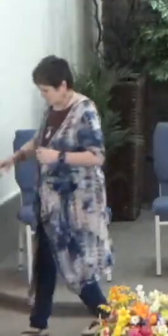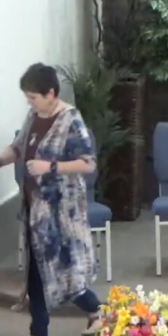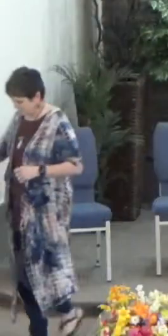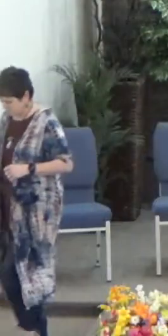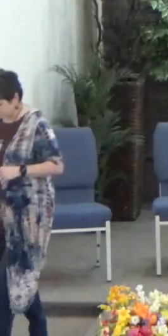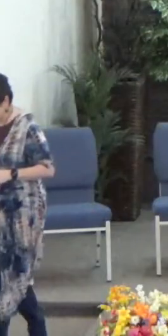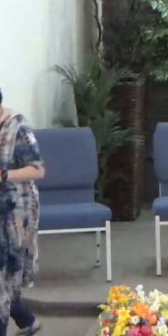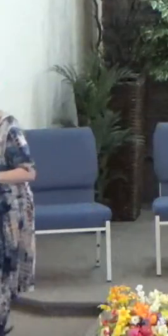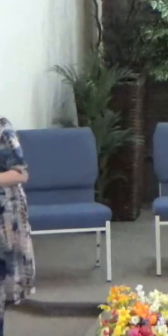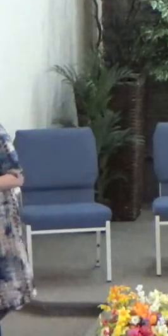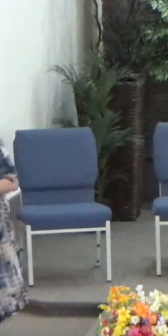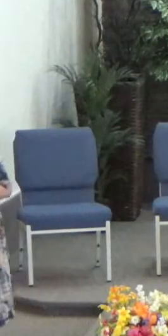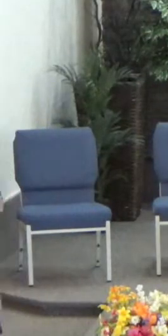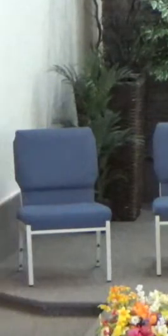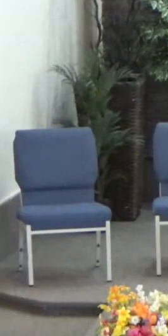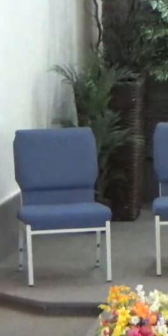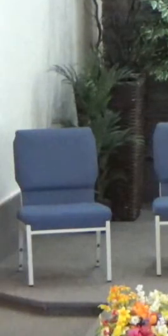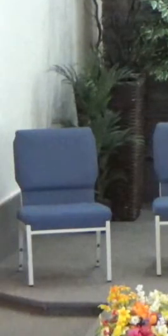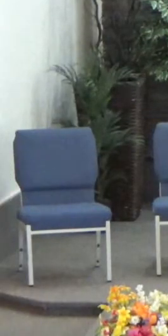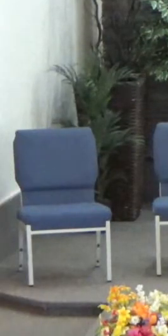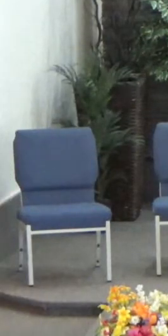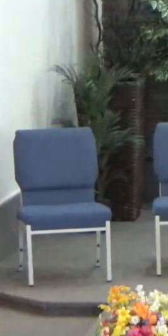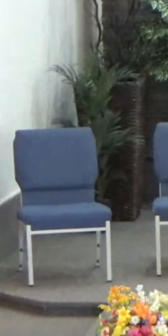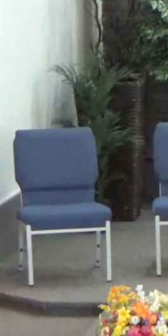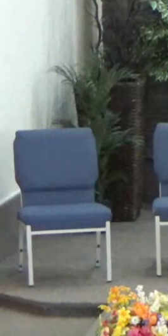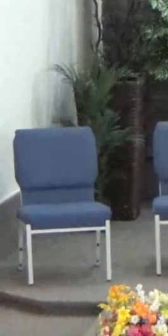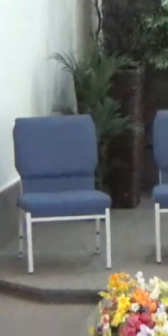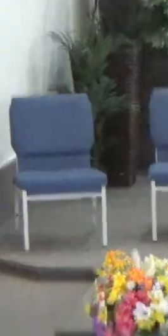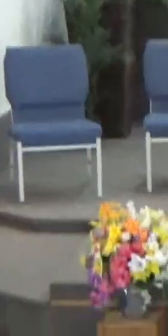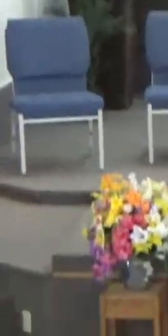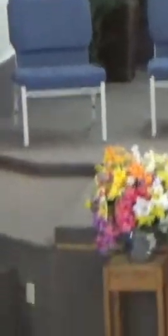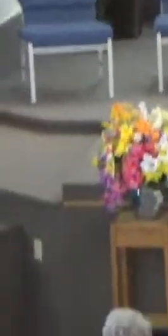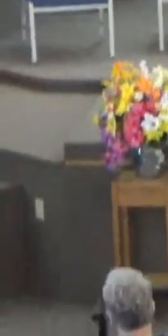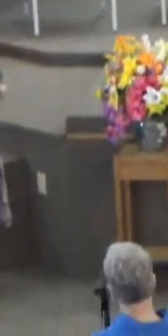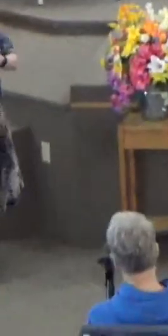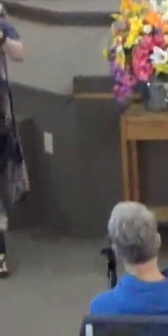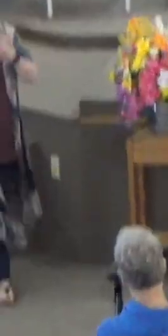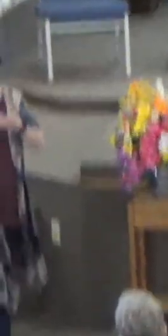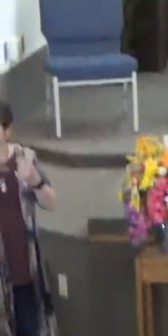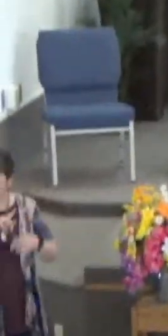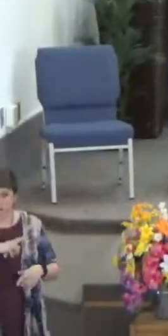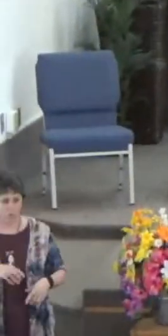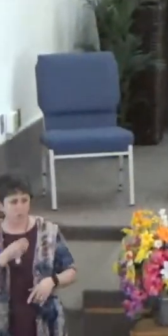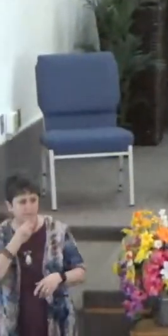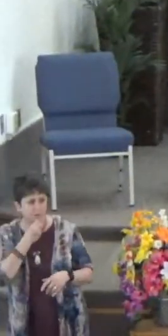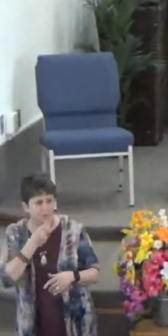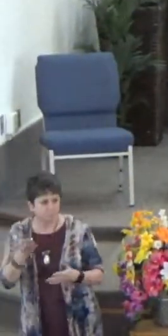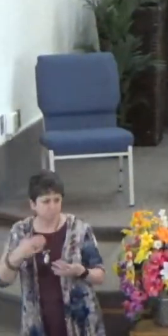We have this opportunity to break bread together, and so my helpers, come on up.